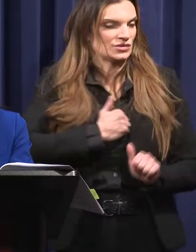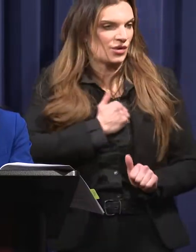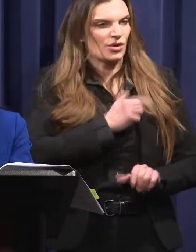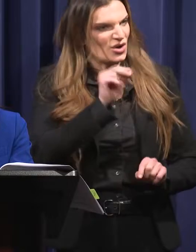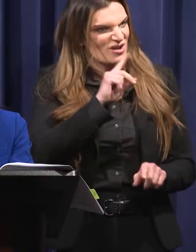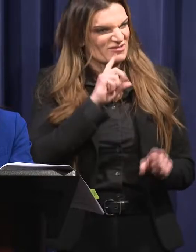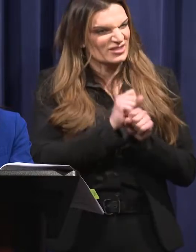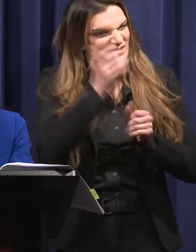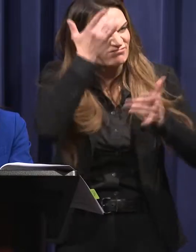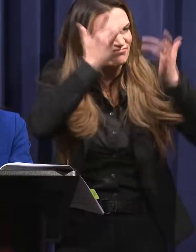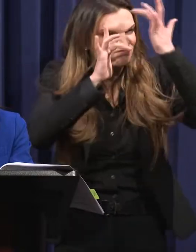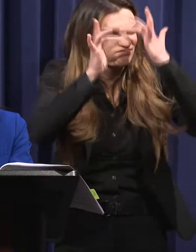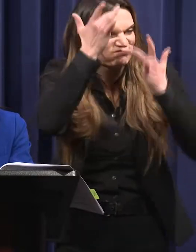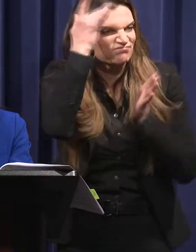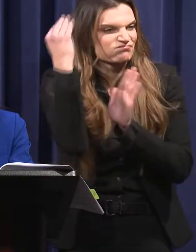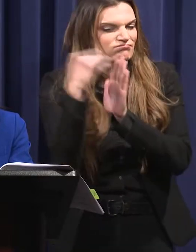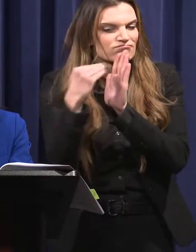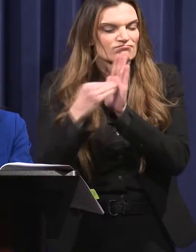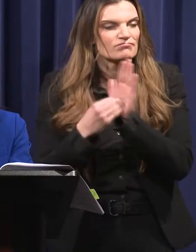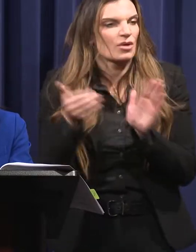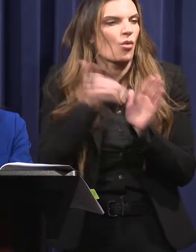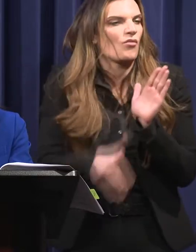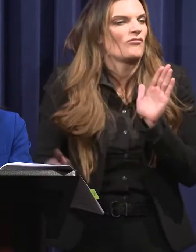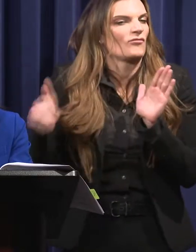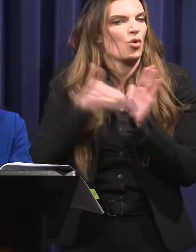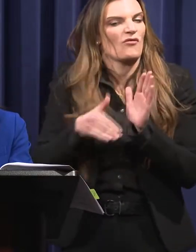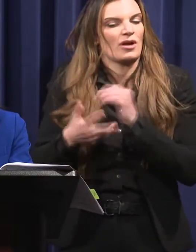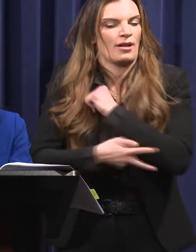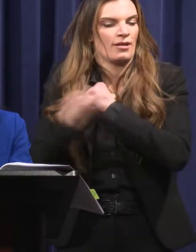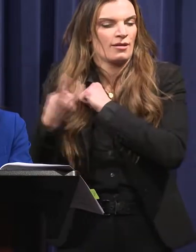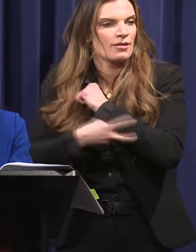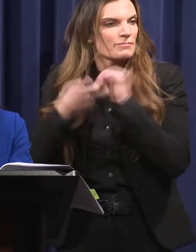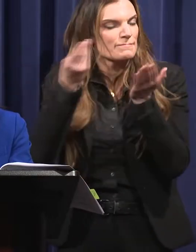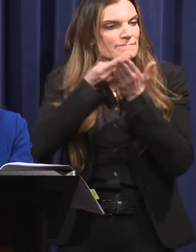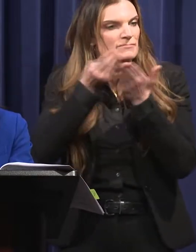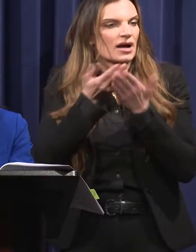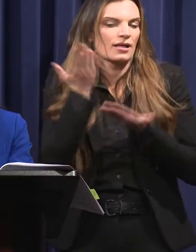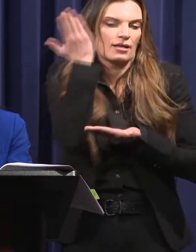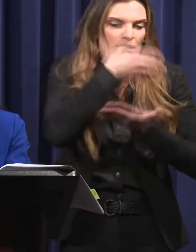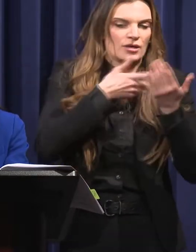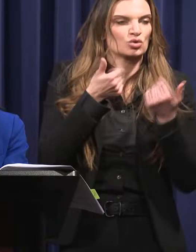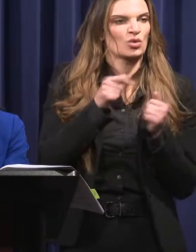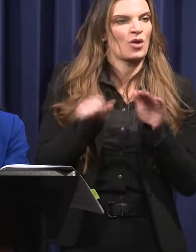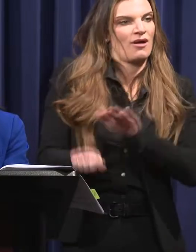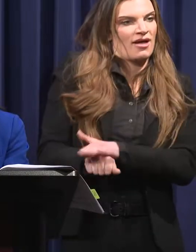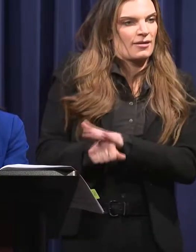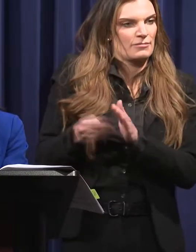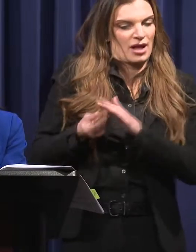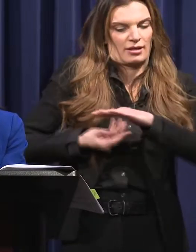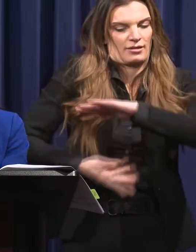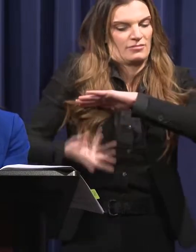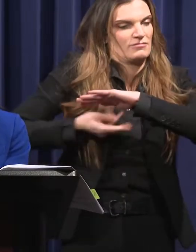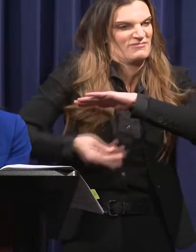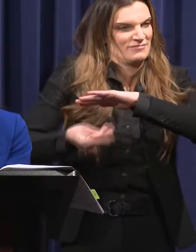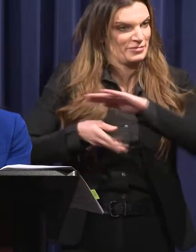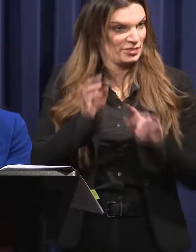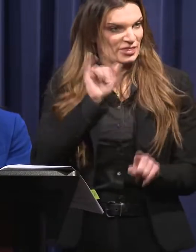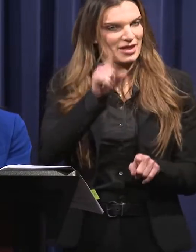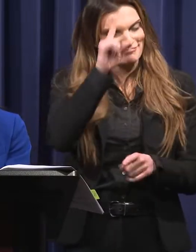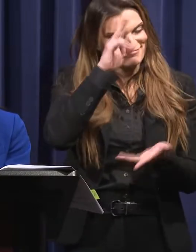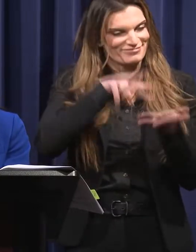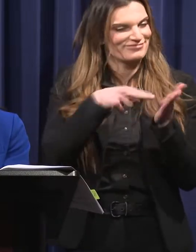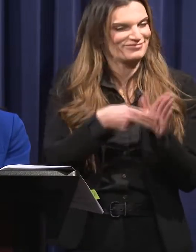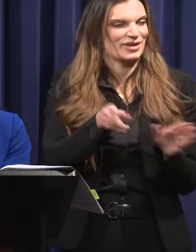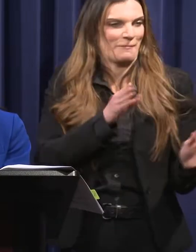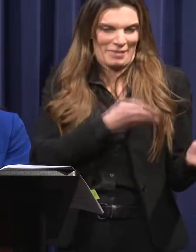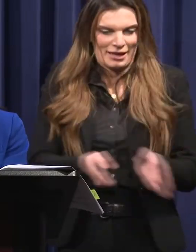was instead a repeated pattern of illegal activity. As our investigation and